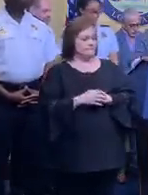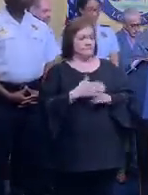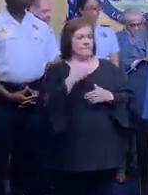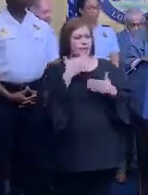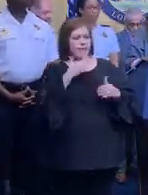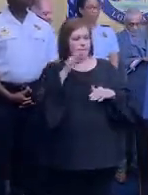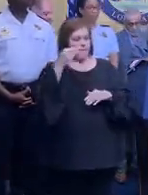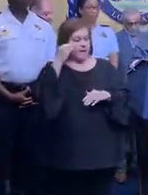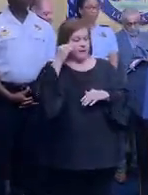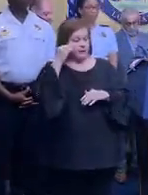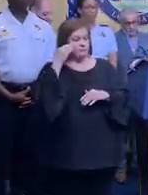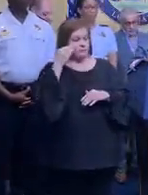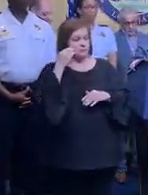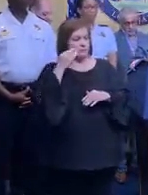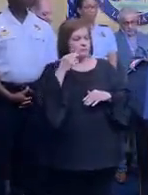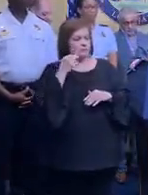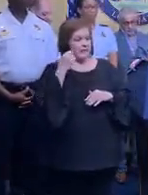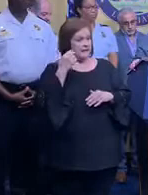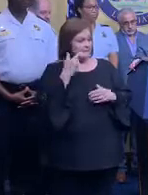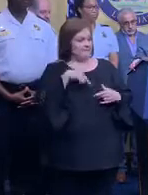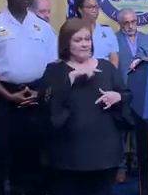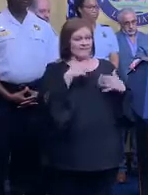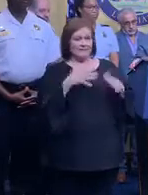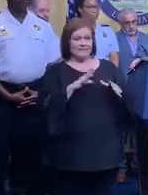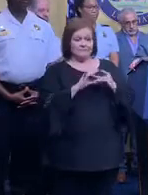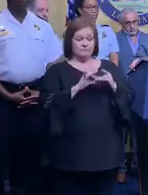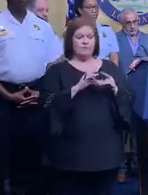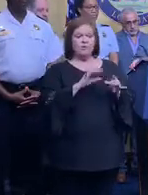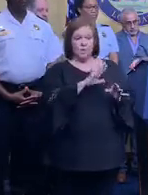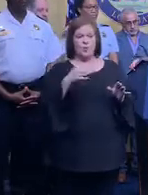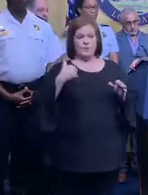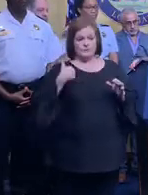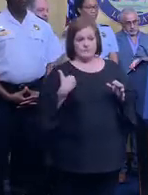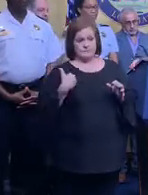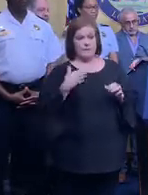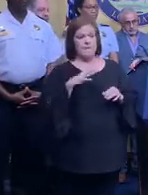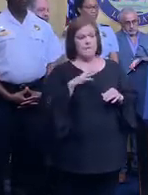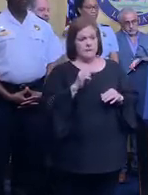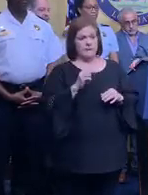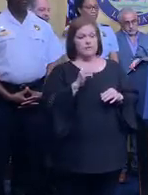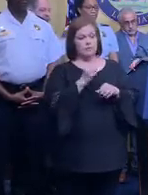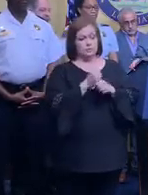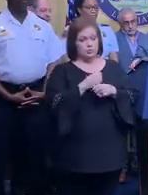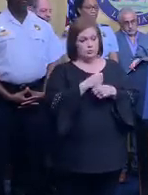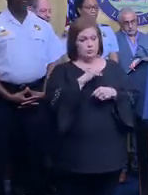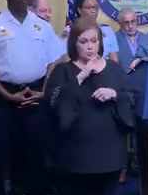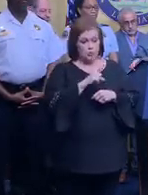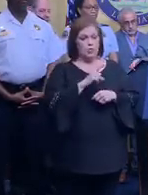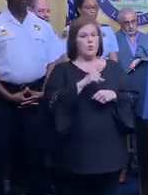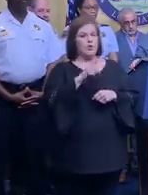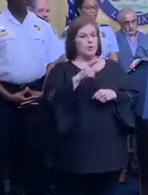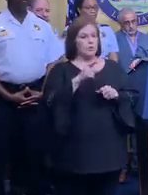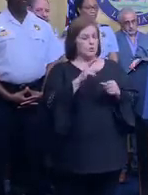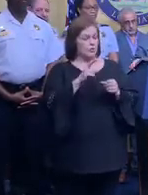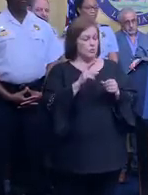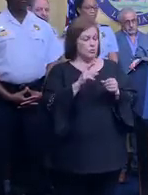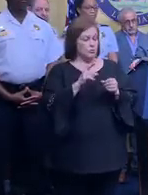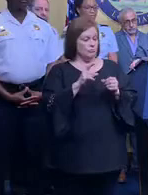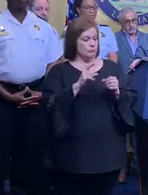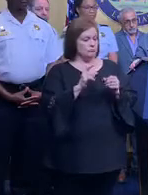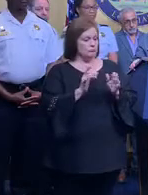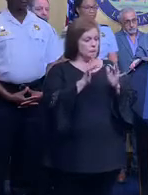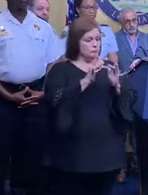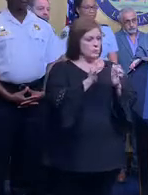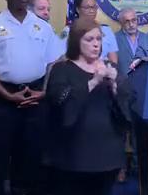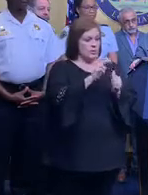Thank you, Mayor. Again, I think the reoccurring theme here is personal responsibility. So please make sure that you sign up for NOLA Ready. The city already has over